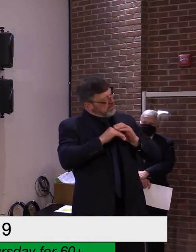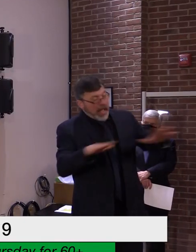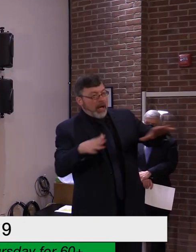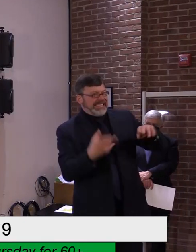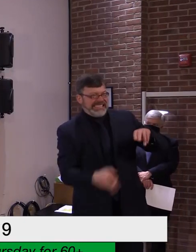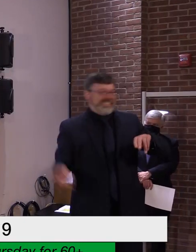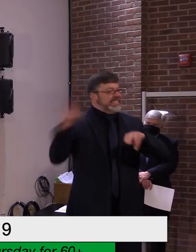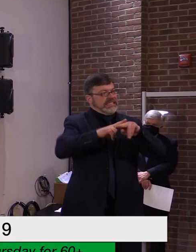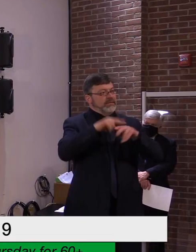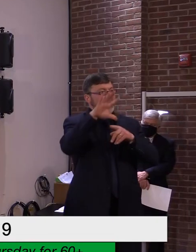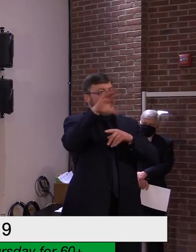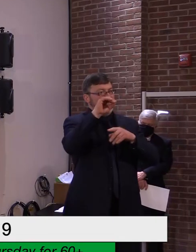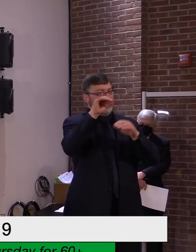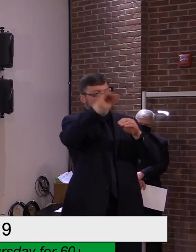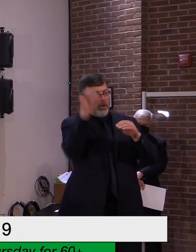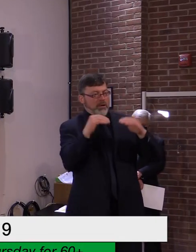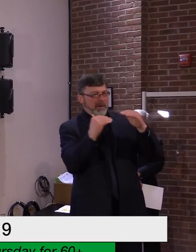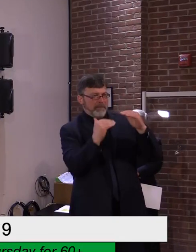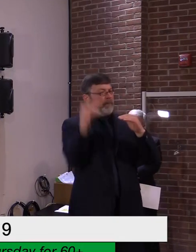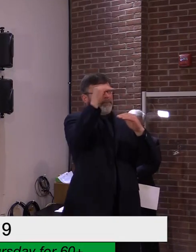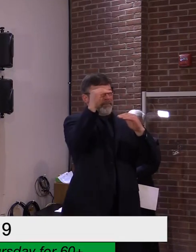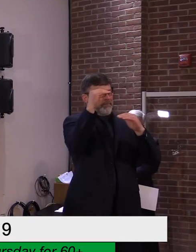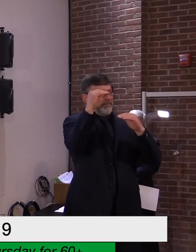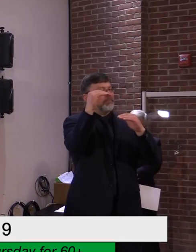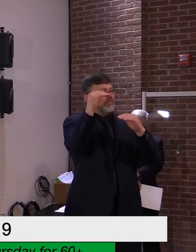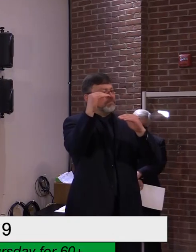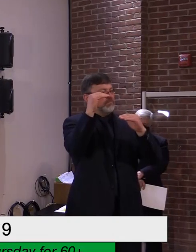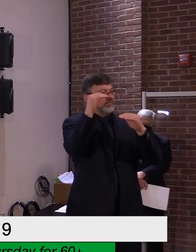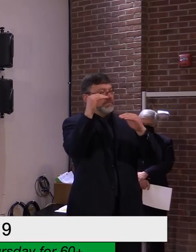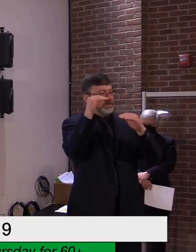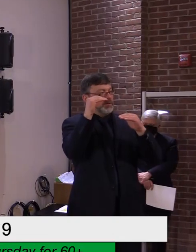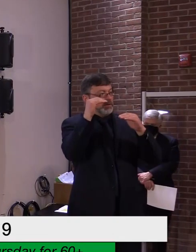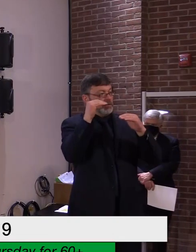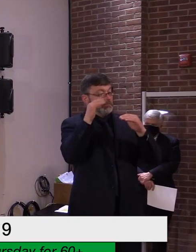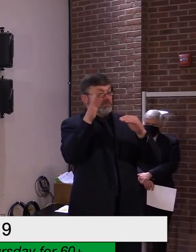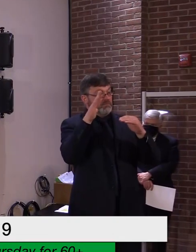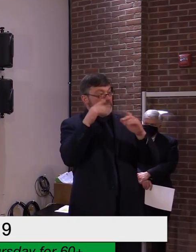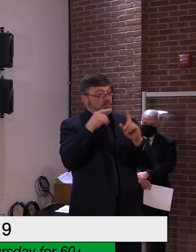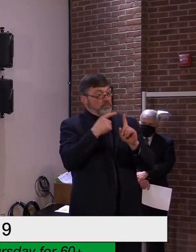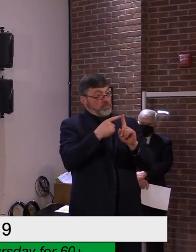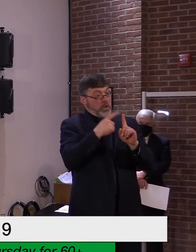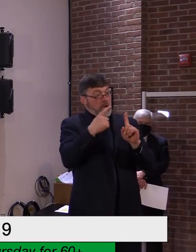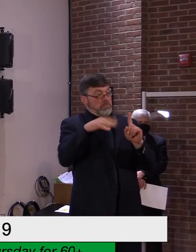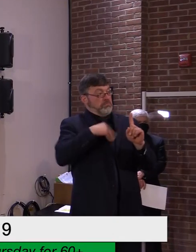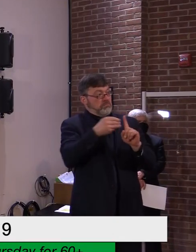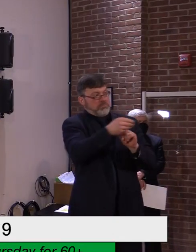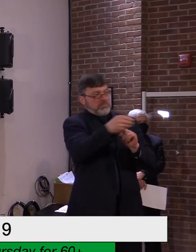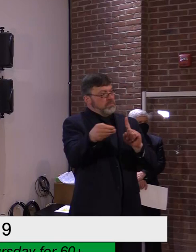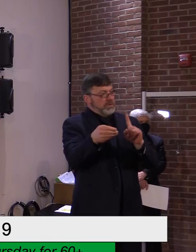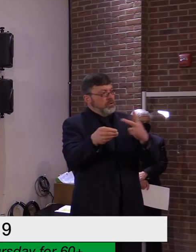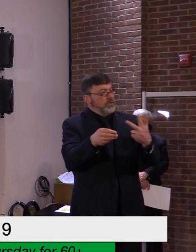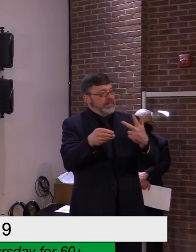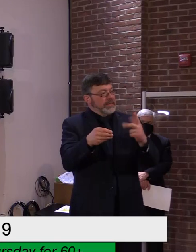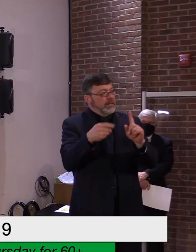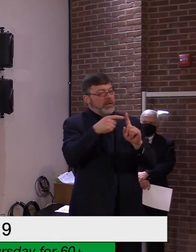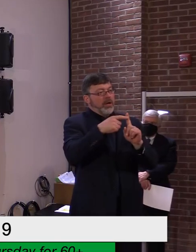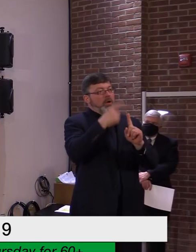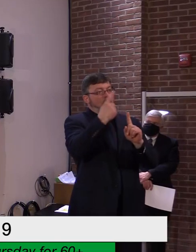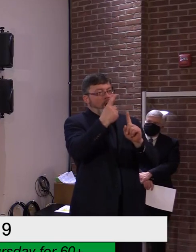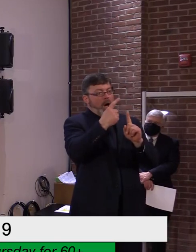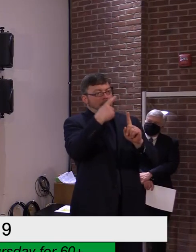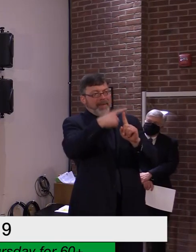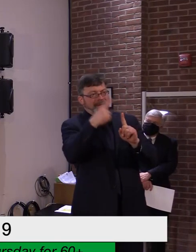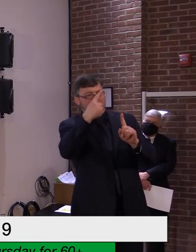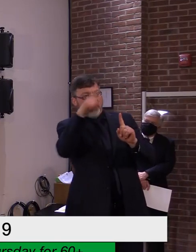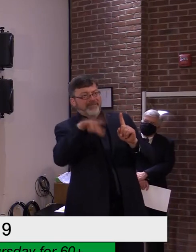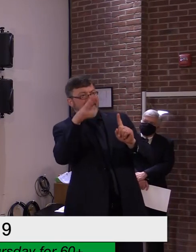So if we're accustomed to one person being able to infect one other person, this would mean 1.5 other people.